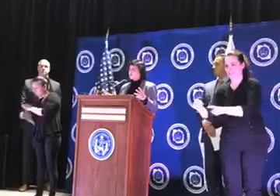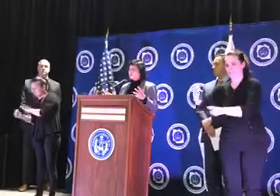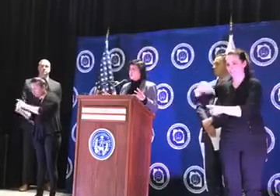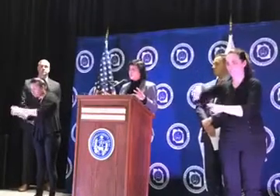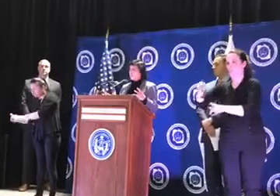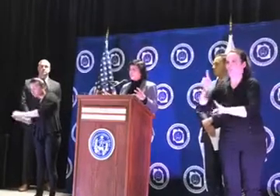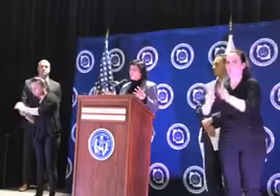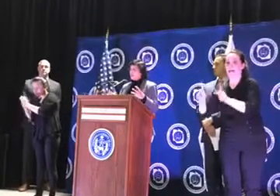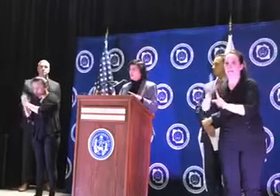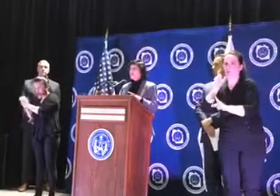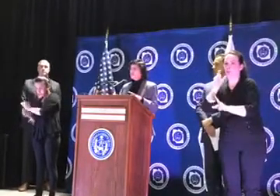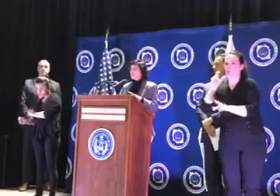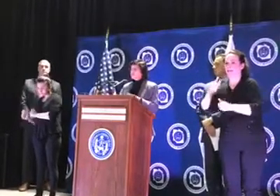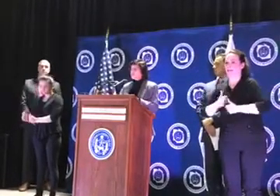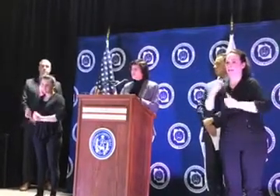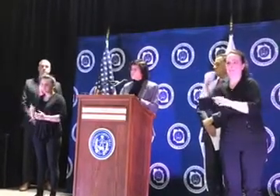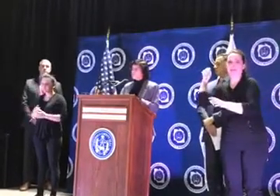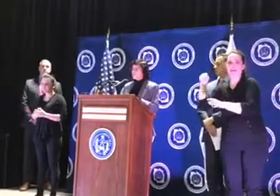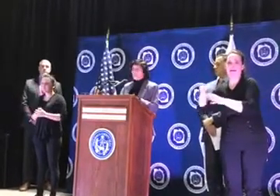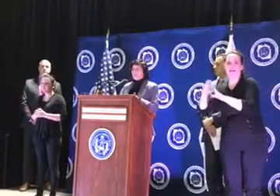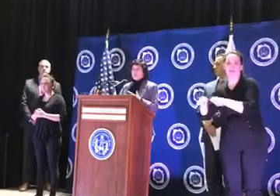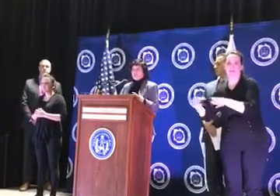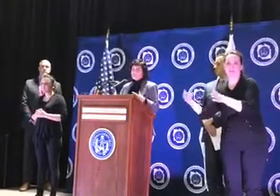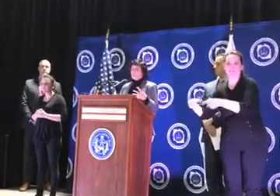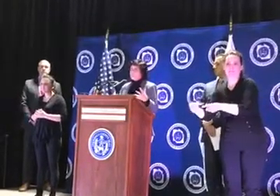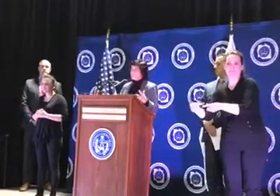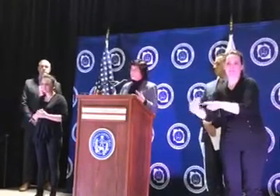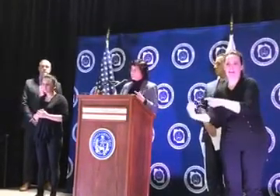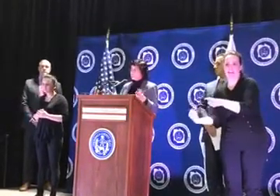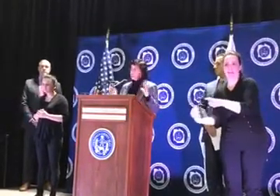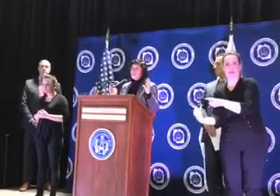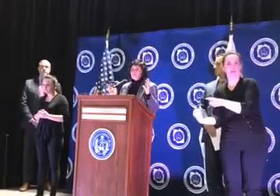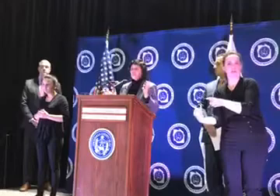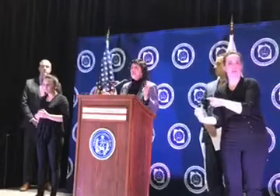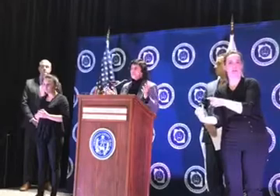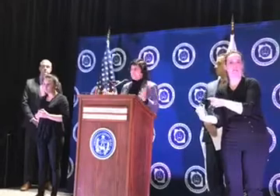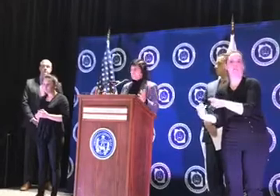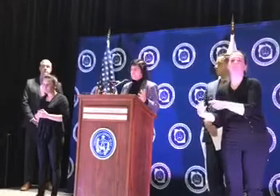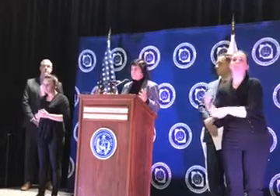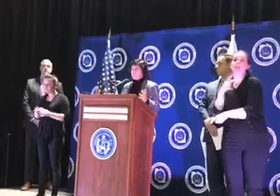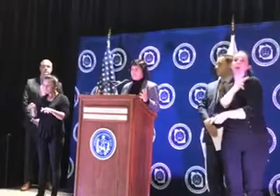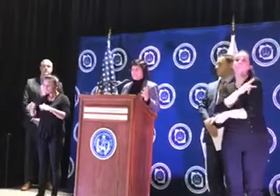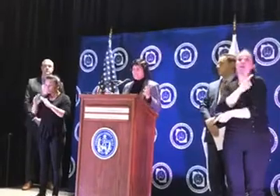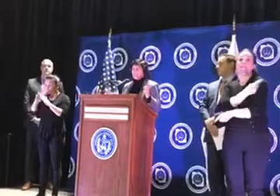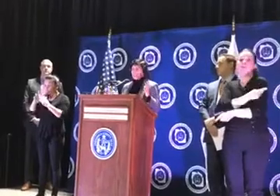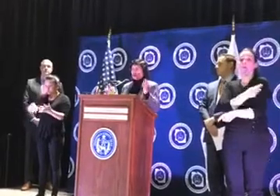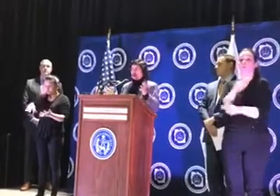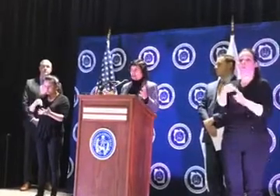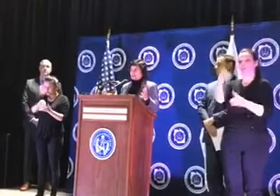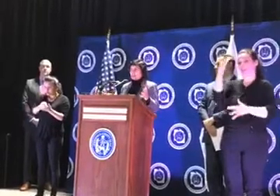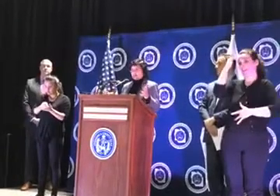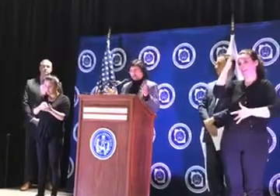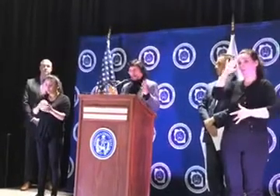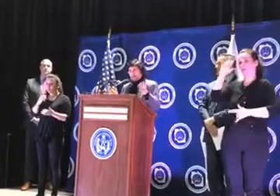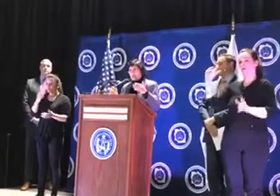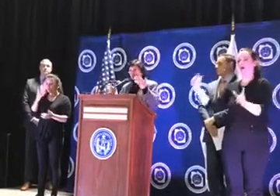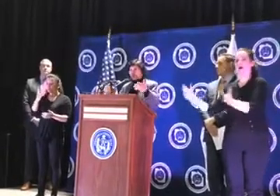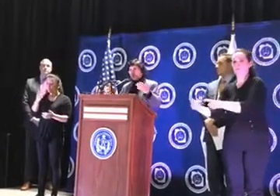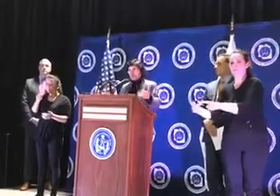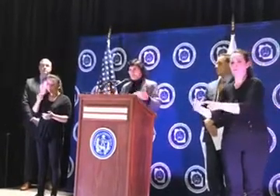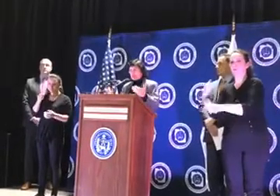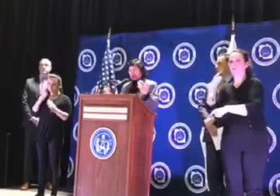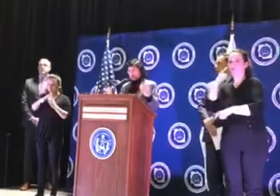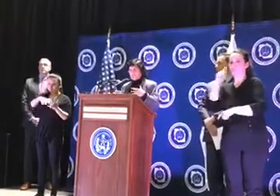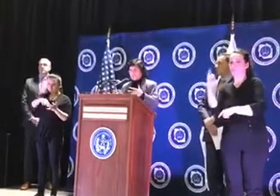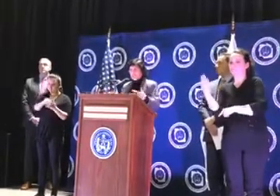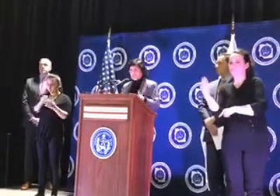considered close contact are going to be put in isolation and quarantine for 14 days. It means no outside. I mean, outside will